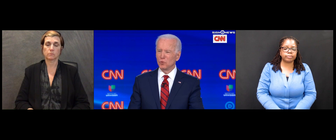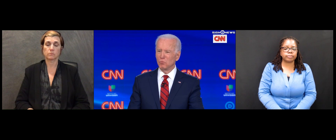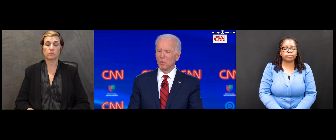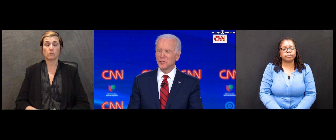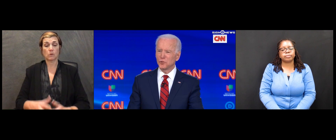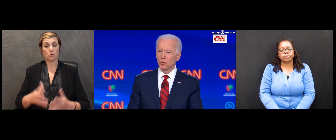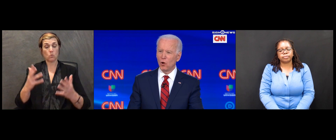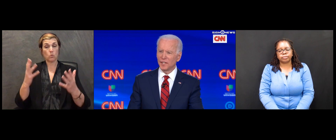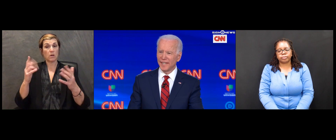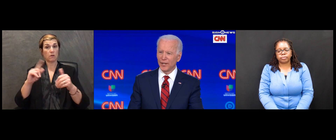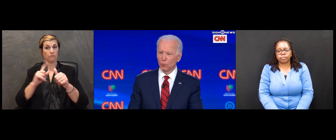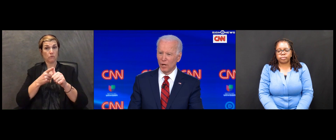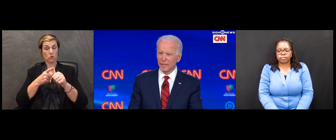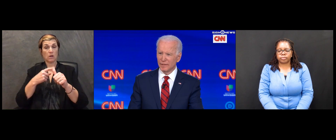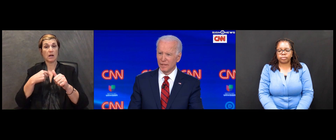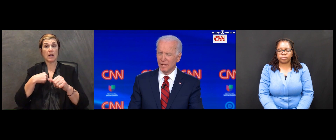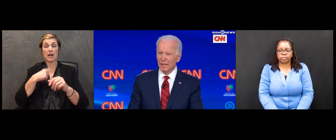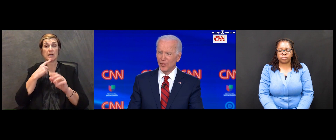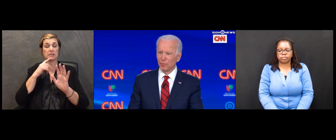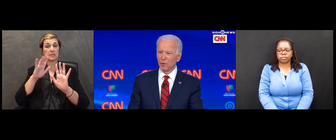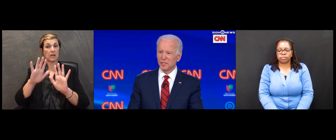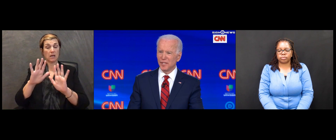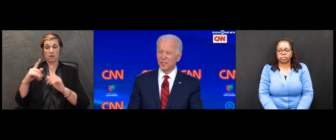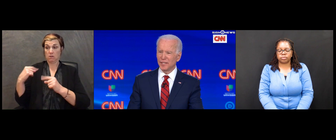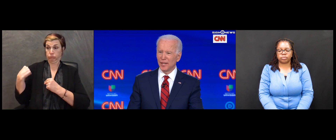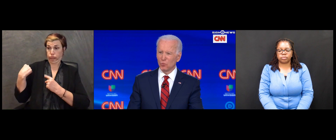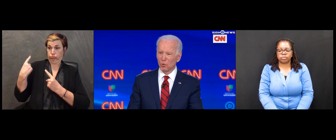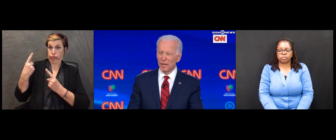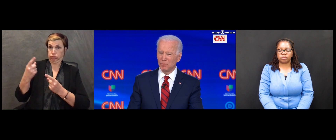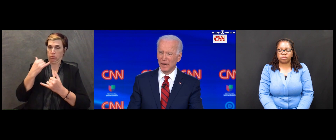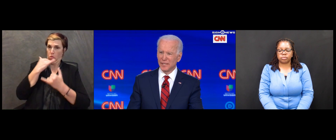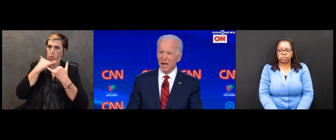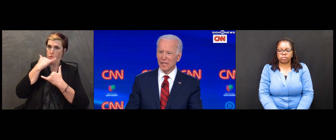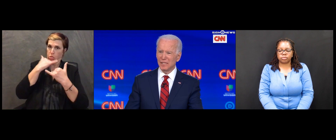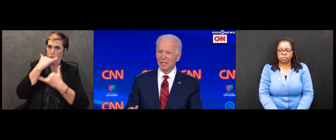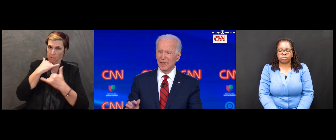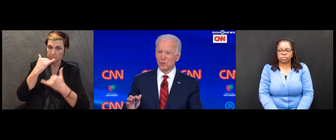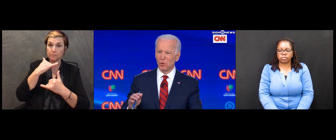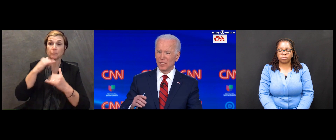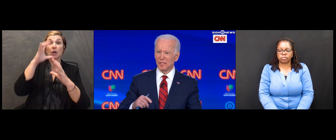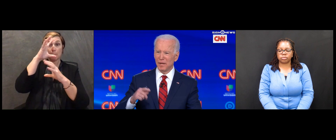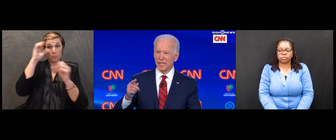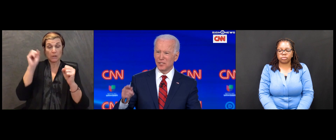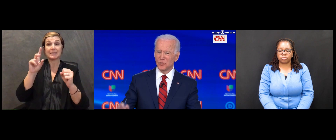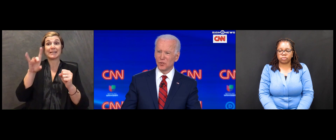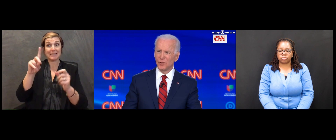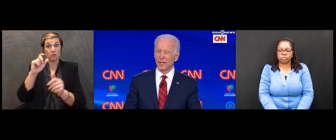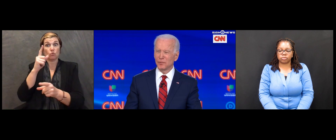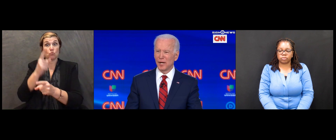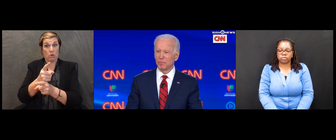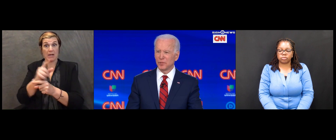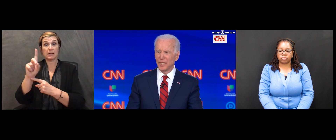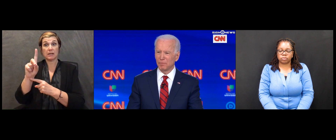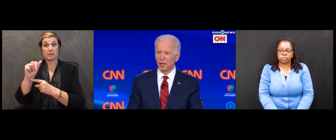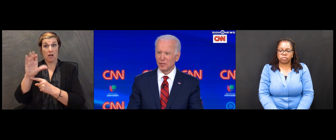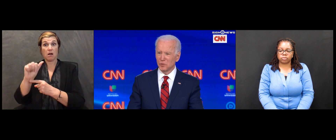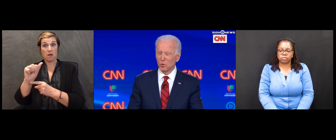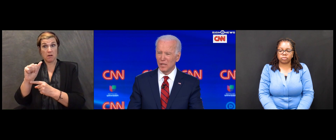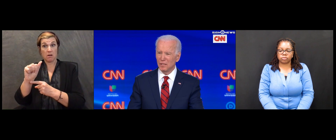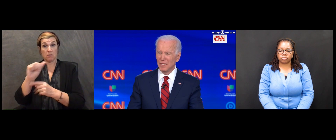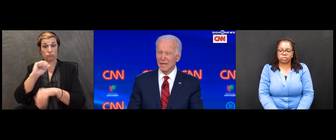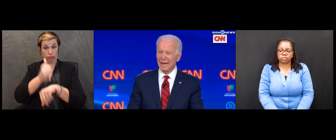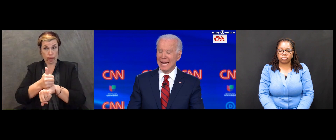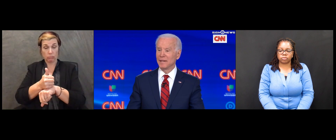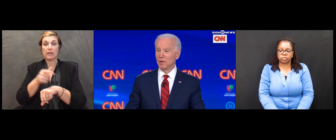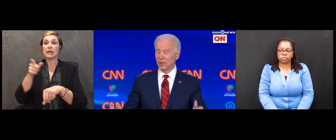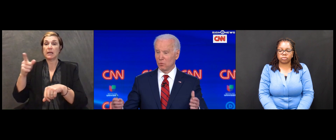took much too long to get it right. And the president did get it right by DACA, as well as making sure that he tried to protect parents as